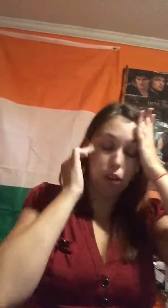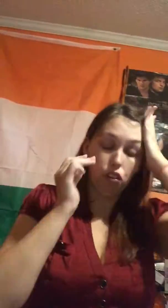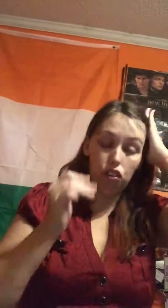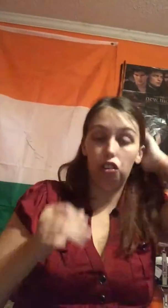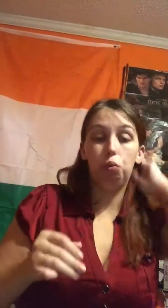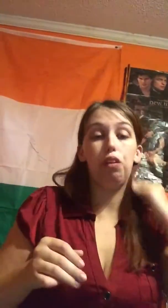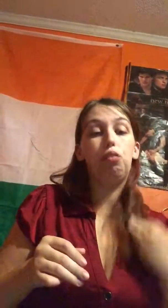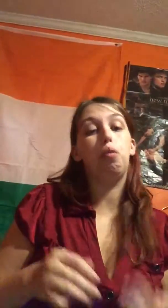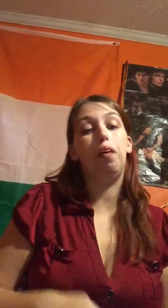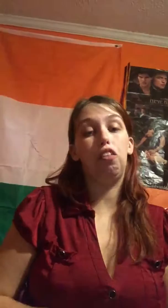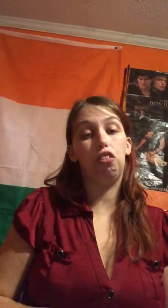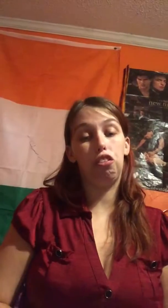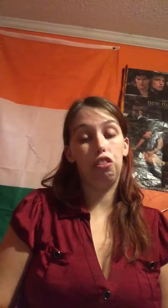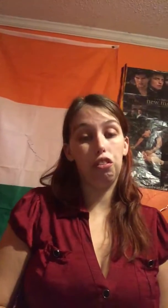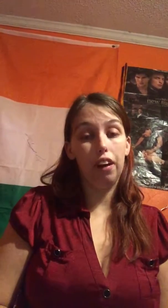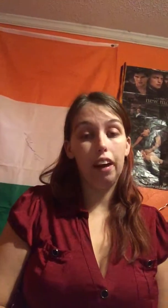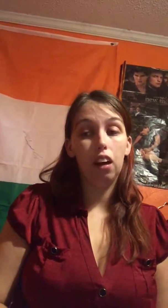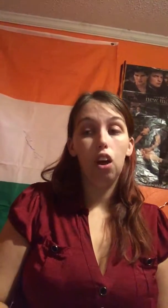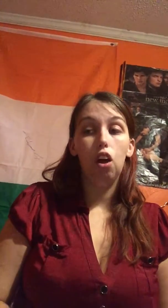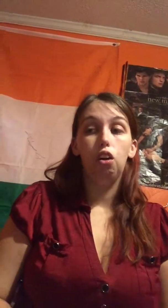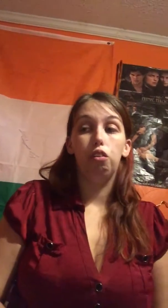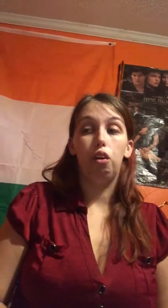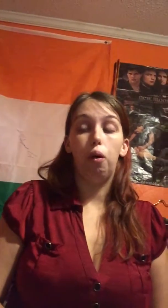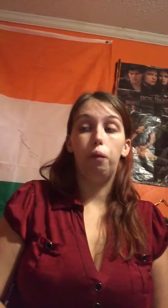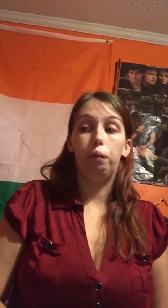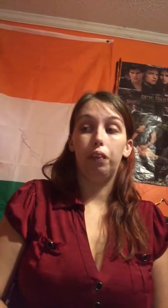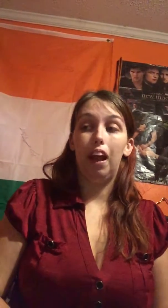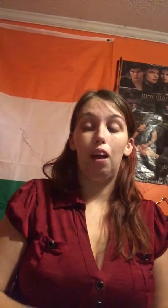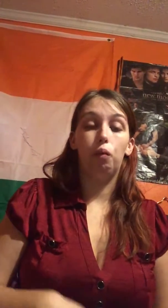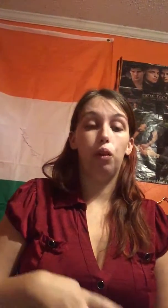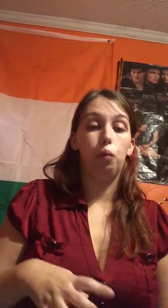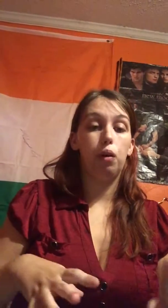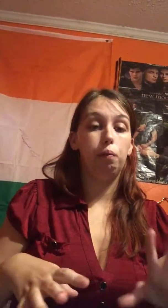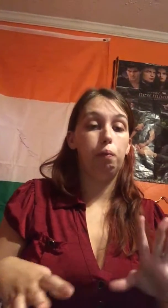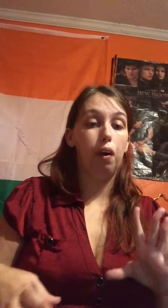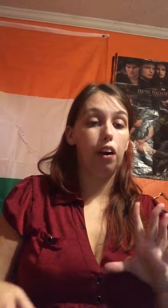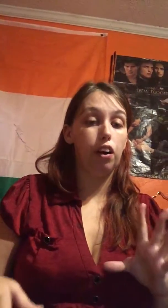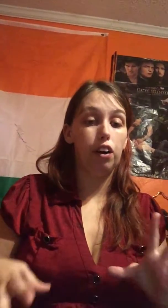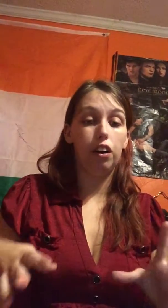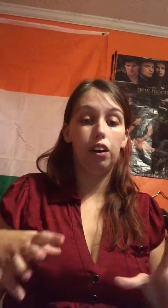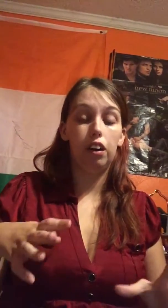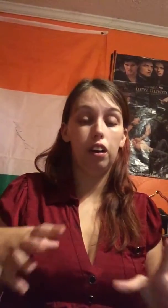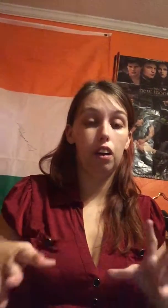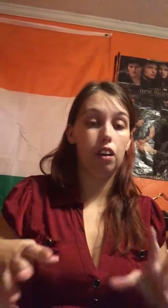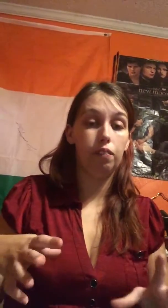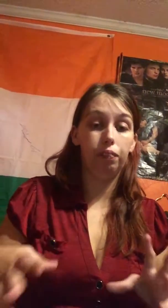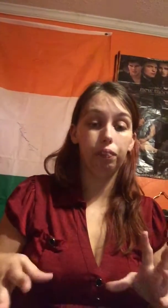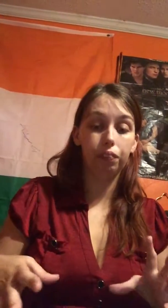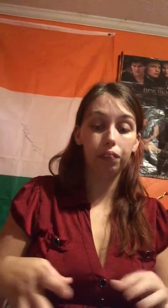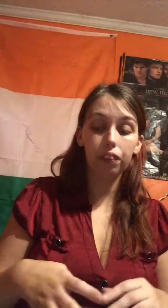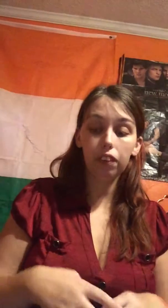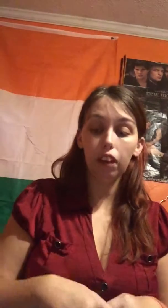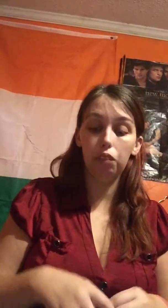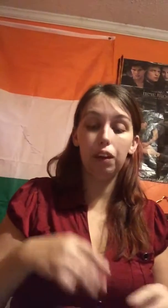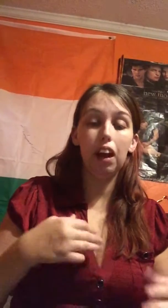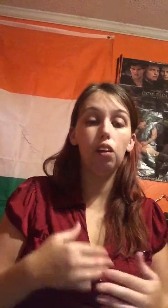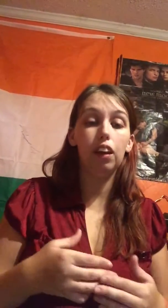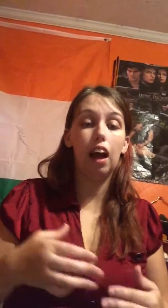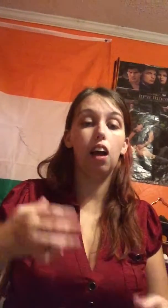She just went through a major surgery so I don't really want to bug her. But not only that,